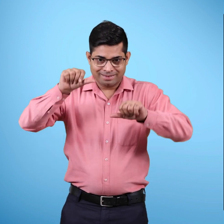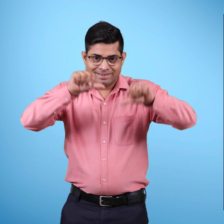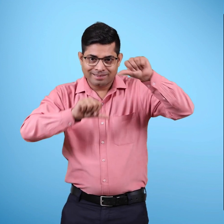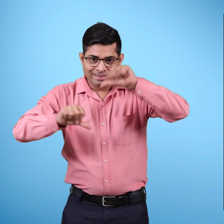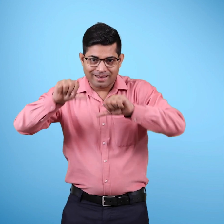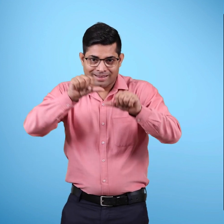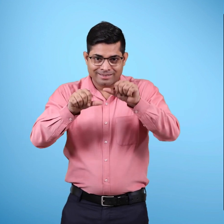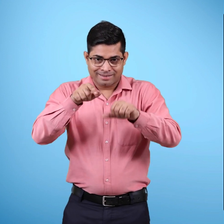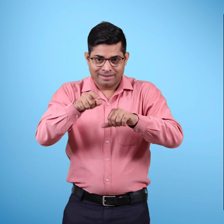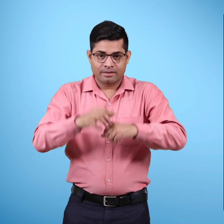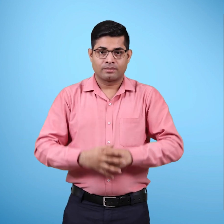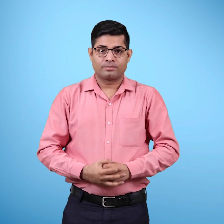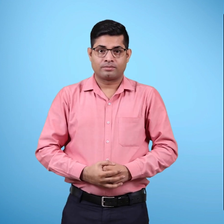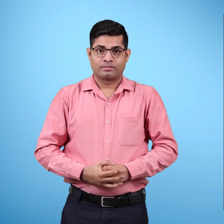since the activity involves